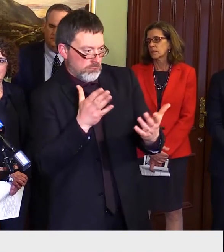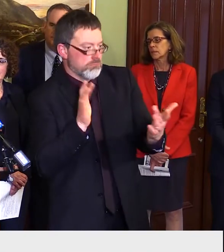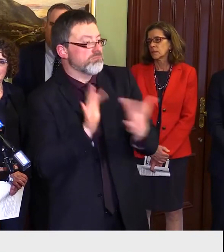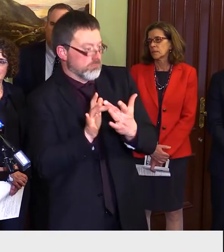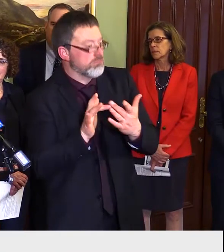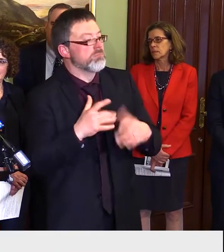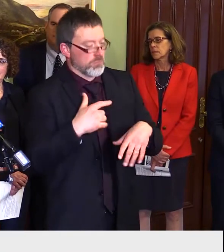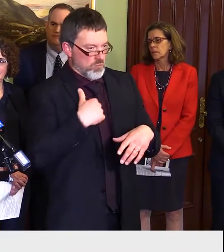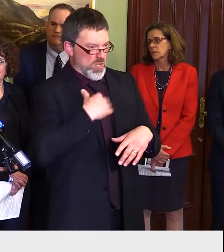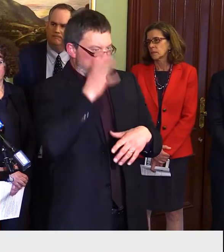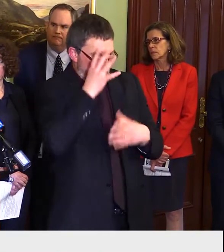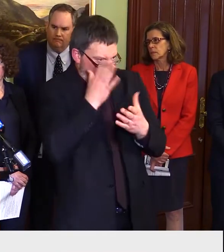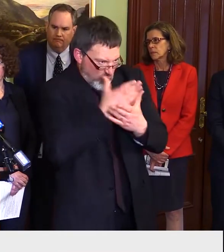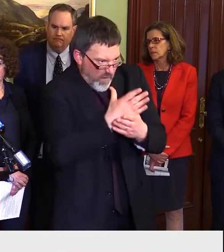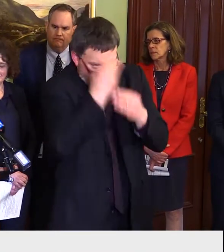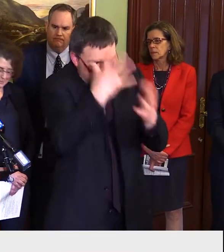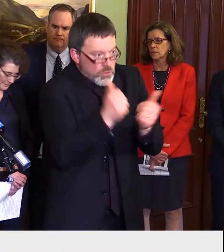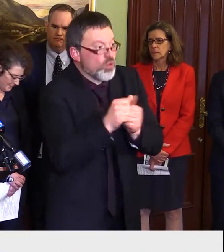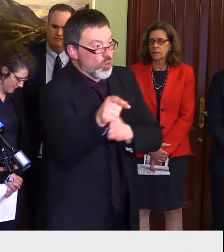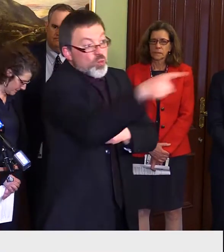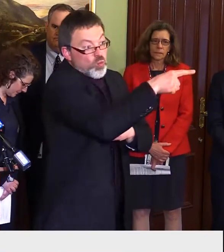government. Thank you.